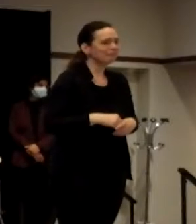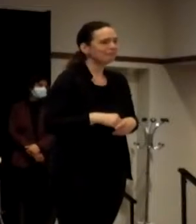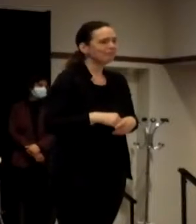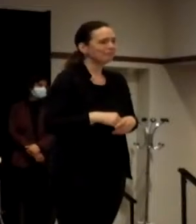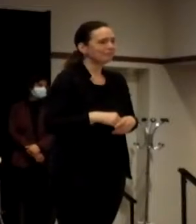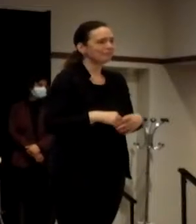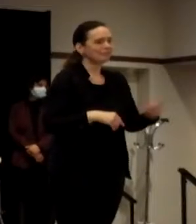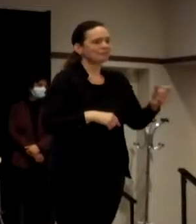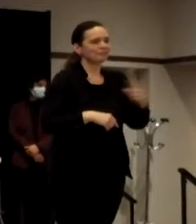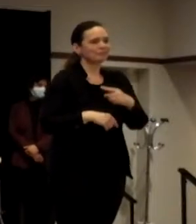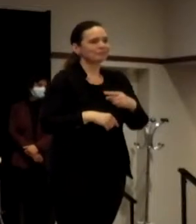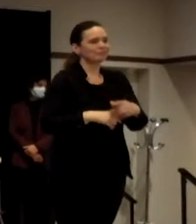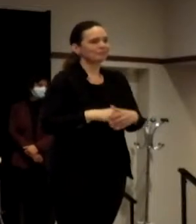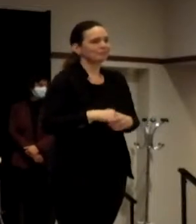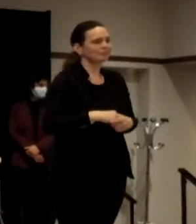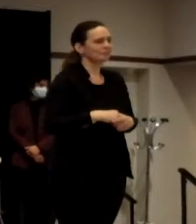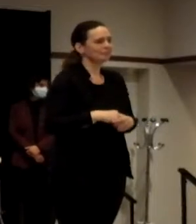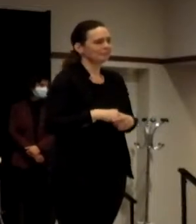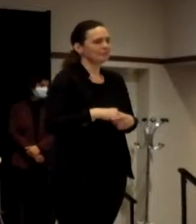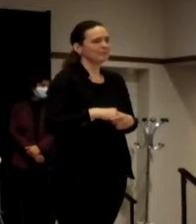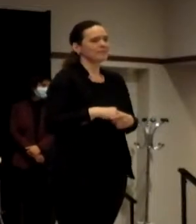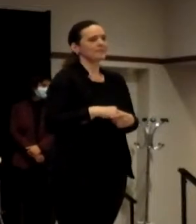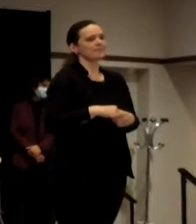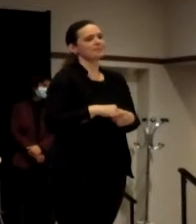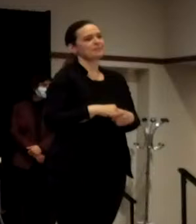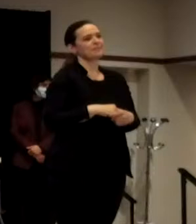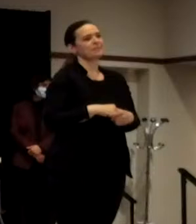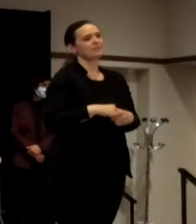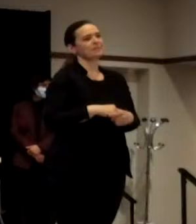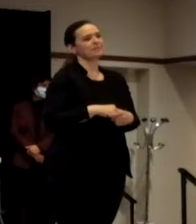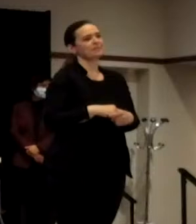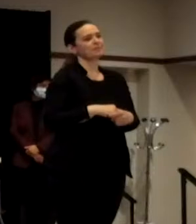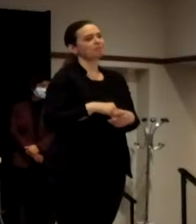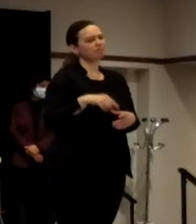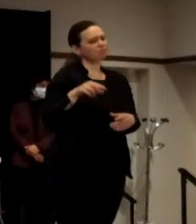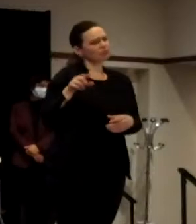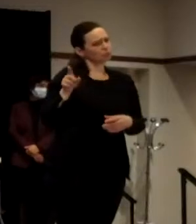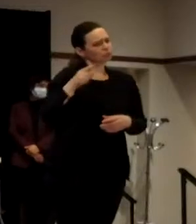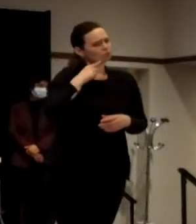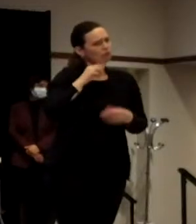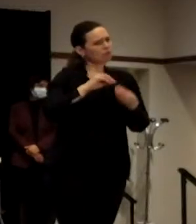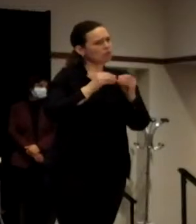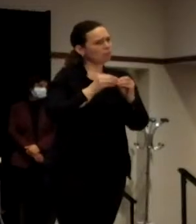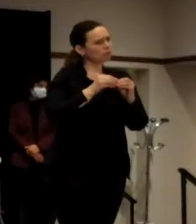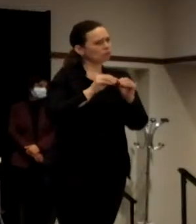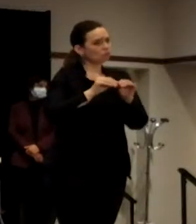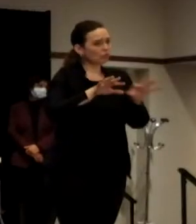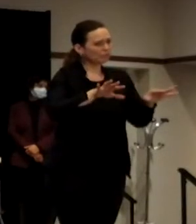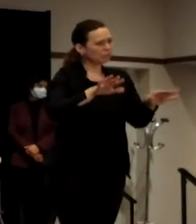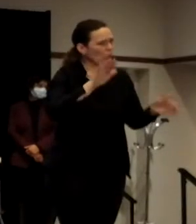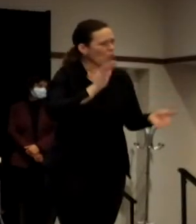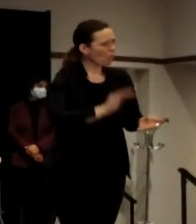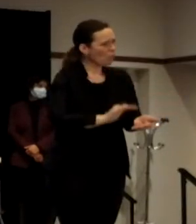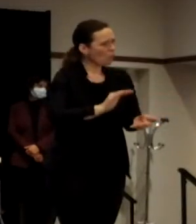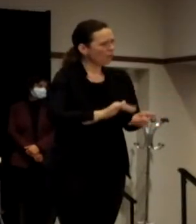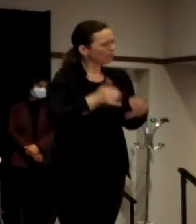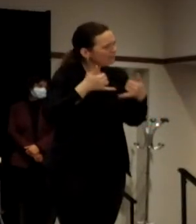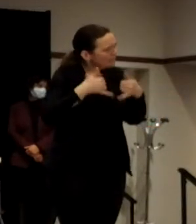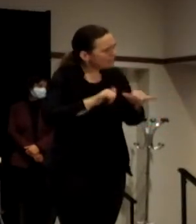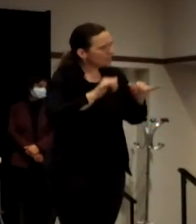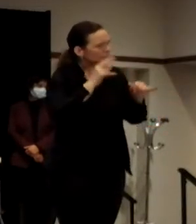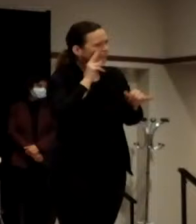the transmission numbers are so much better in the county, we have had still a steady, usually a